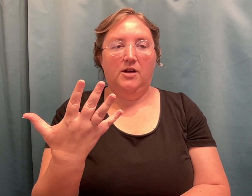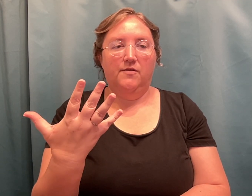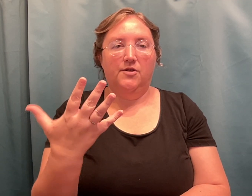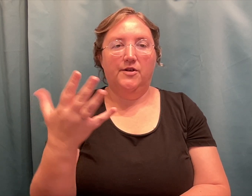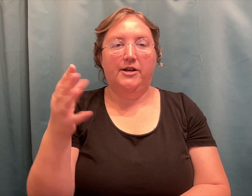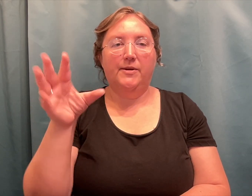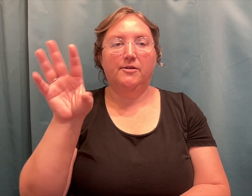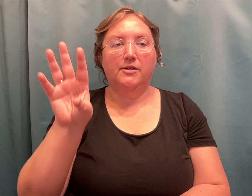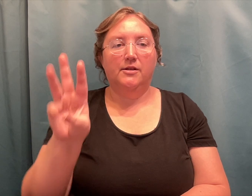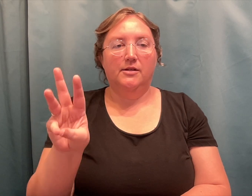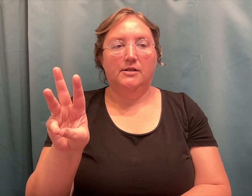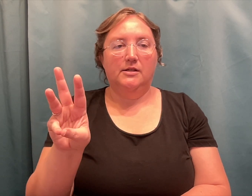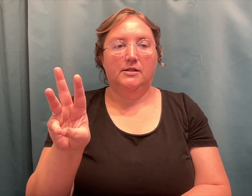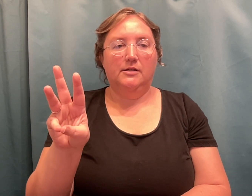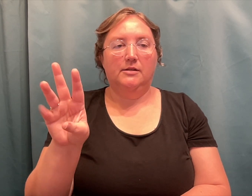Turn your hand around.